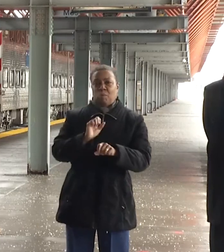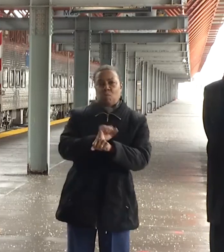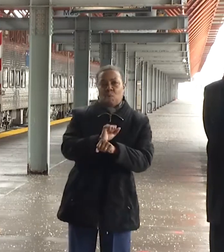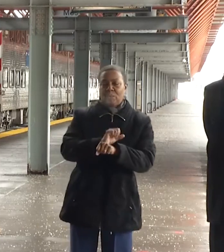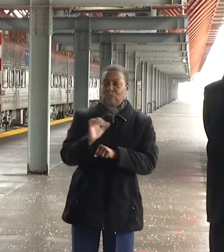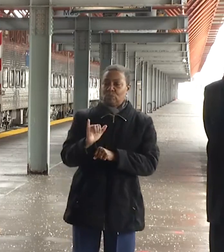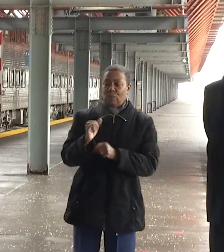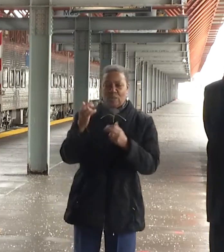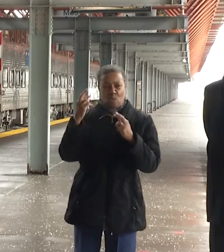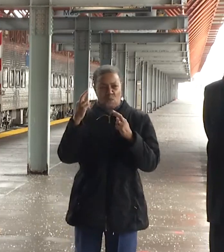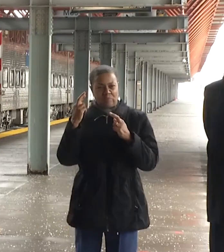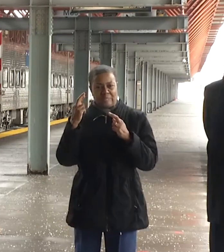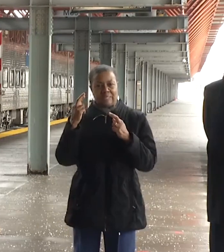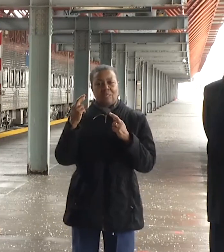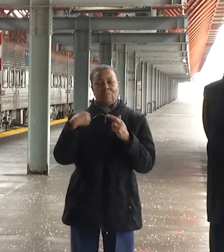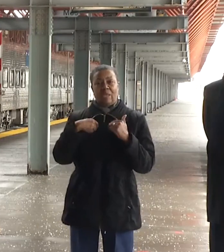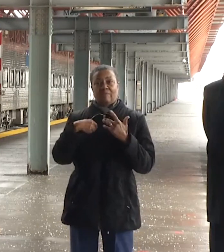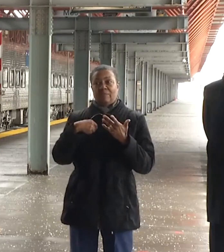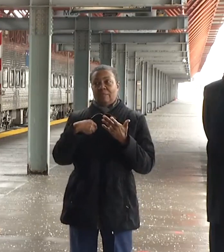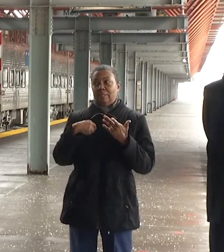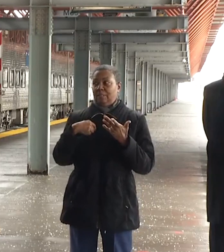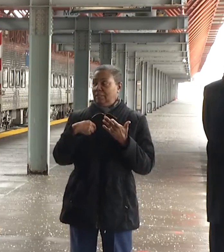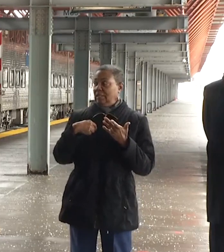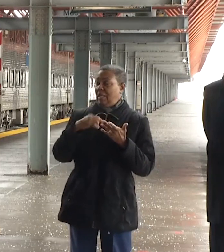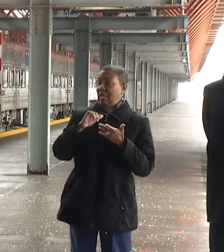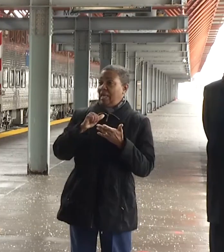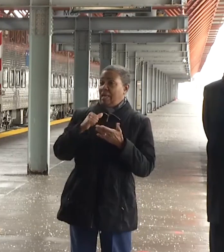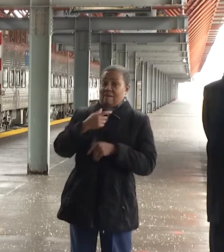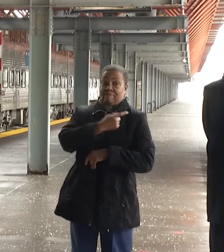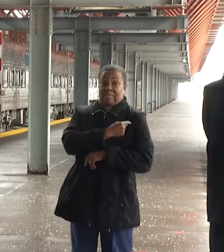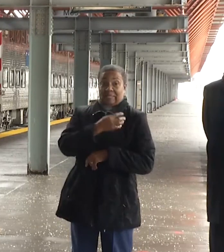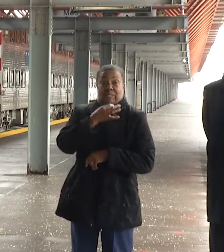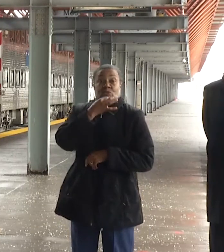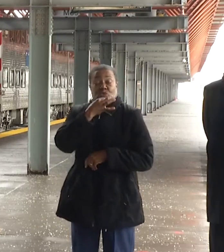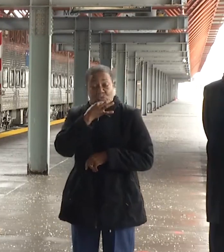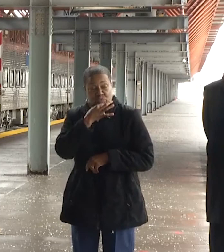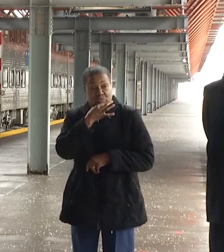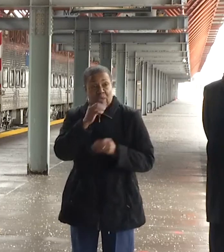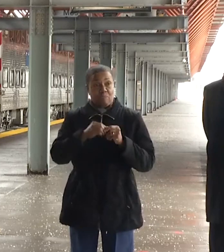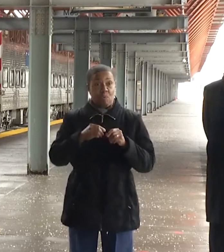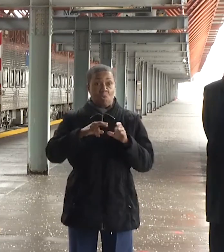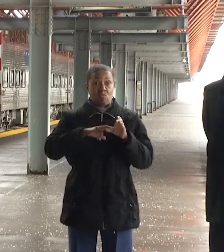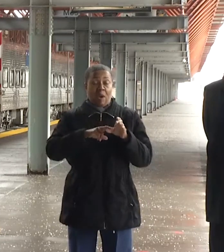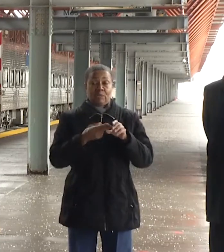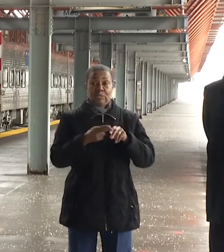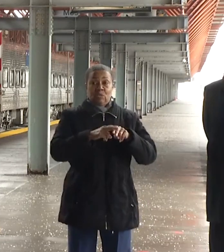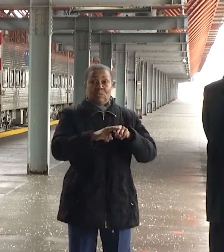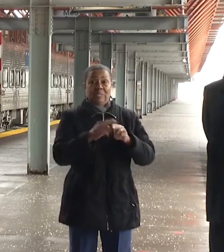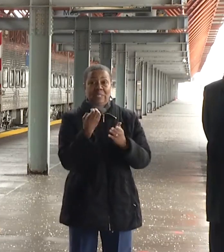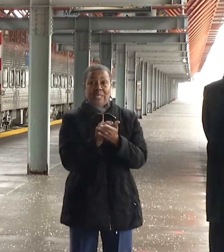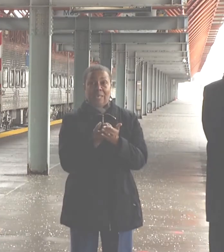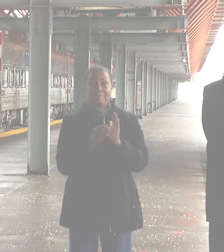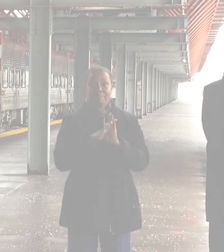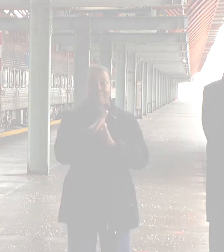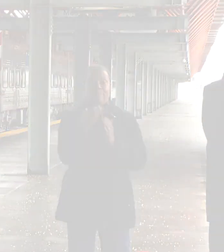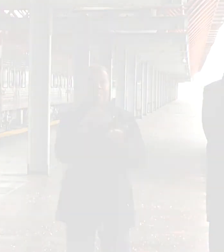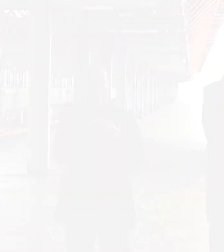And hopefully we get a vaccine soon and ridership comes back and the economy comes back.